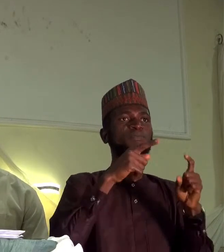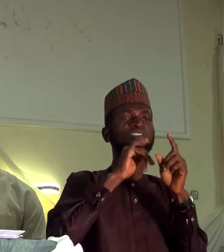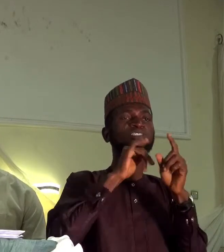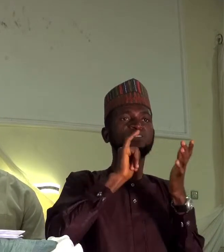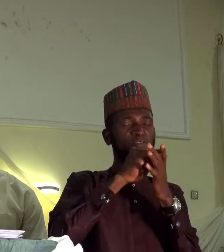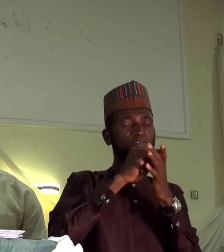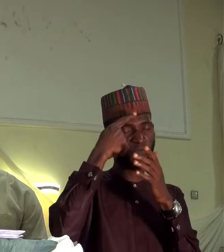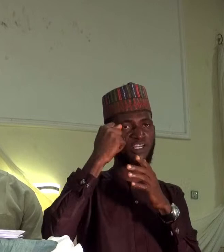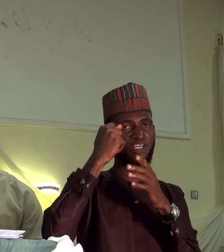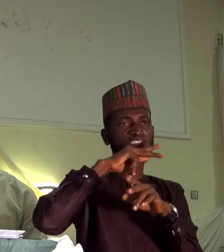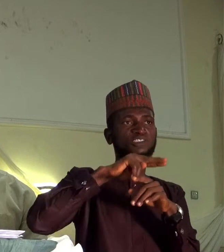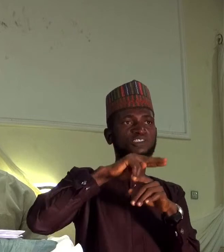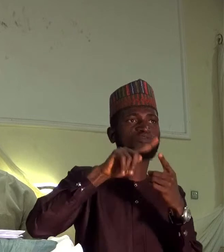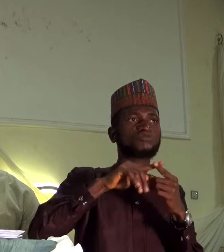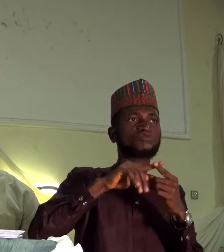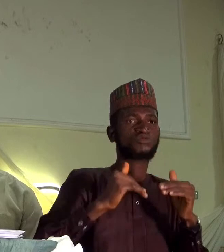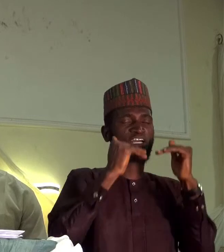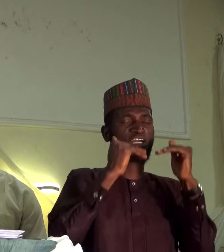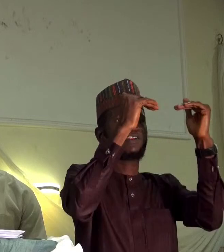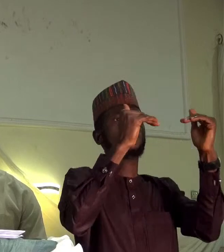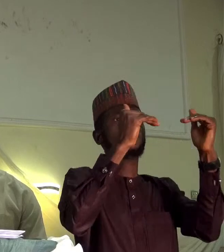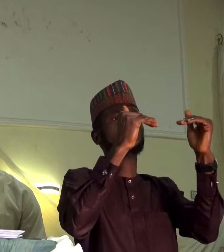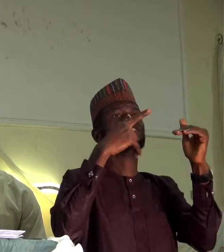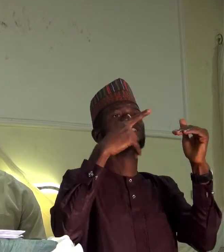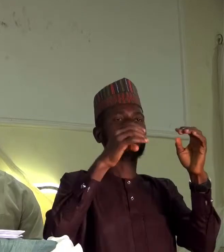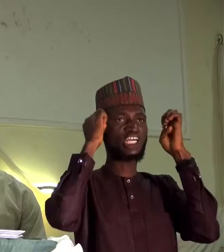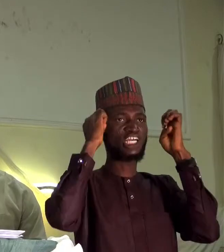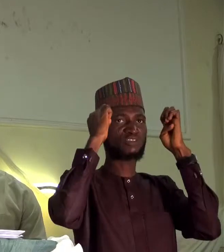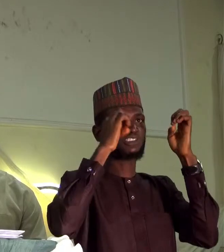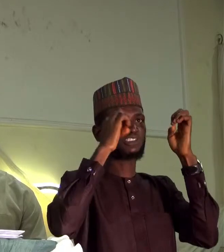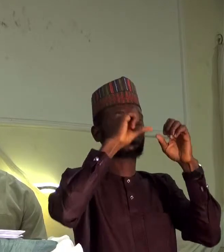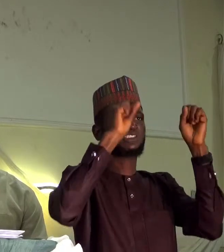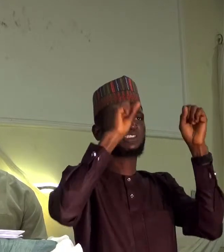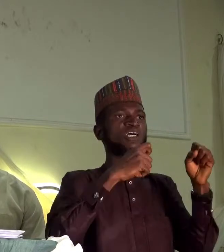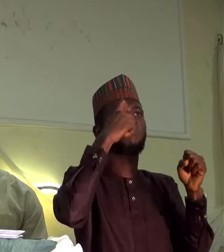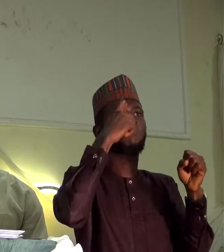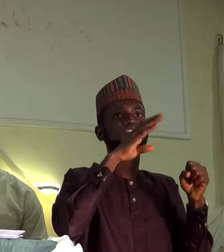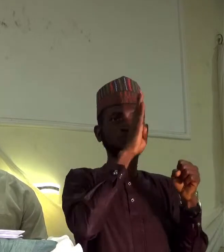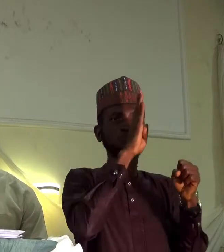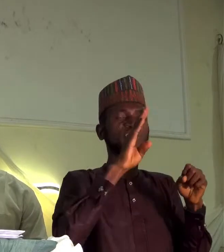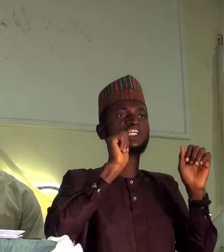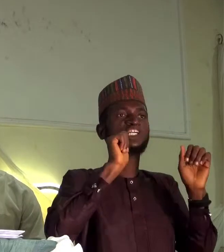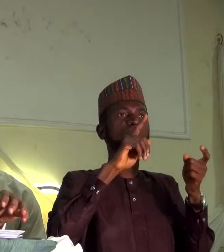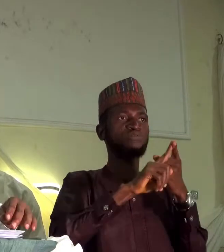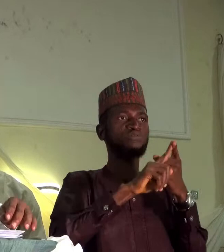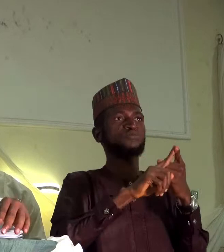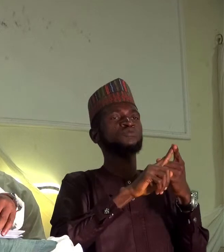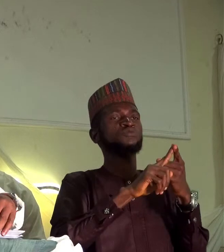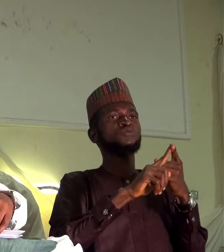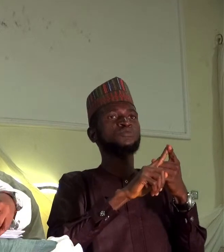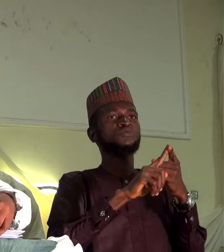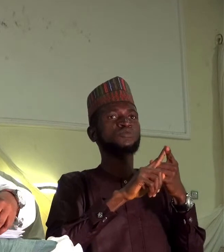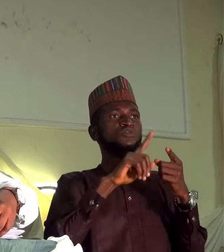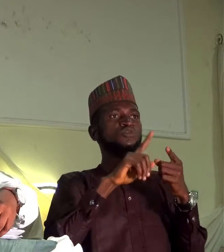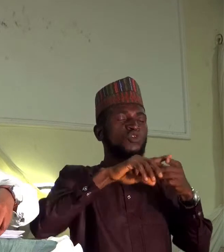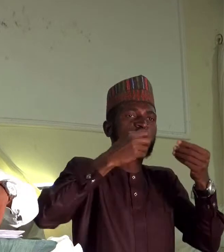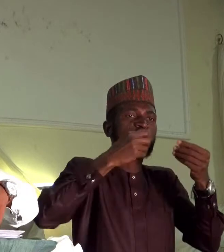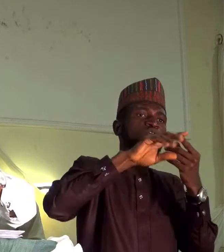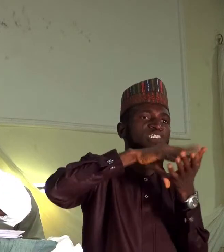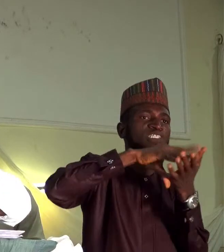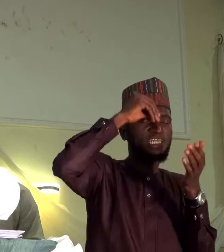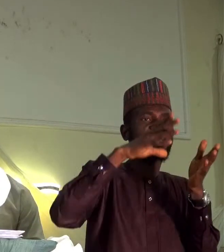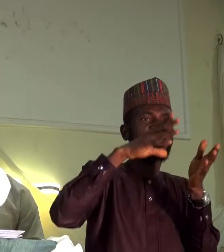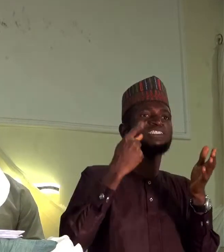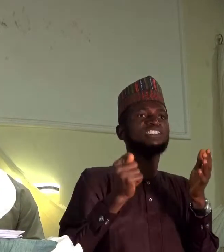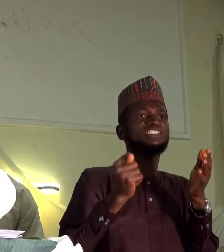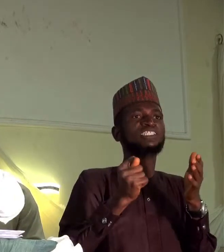advance technologically, its educational system should be designed to inculcate the learners sellable skills which technology